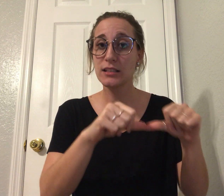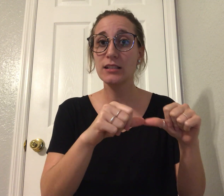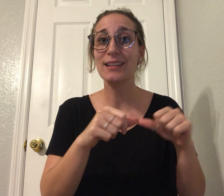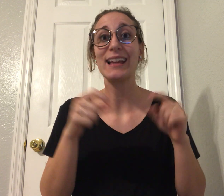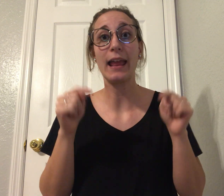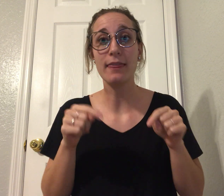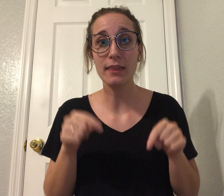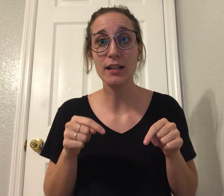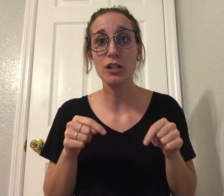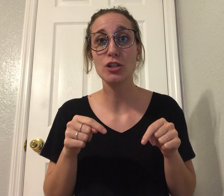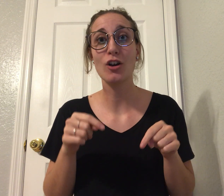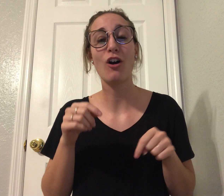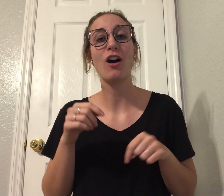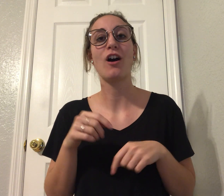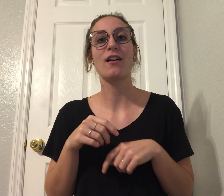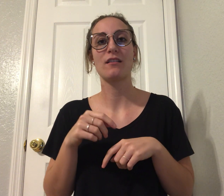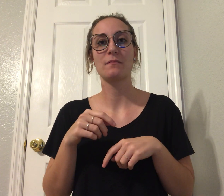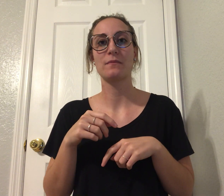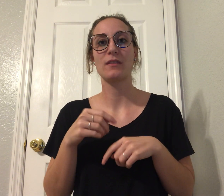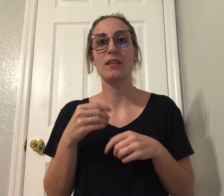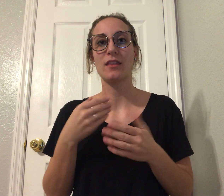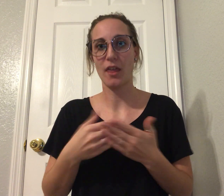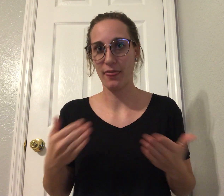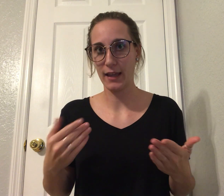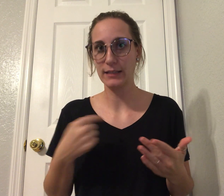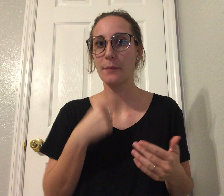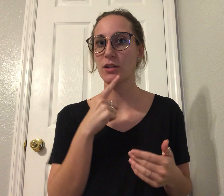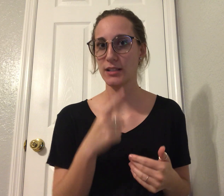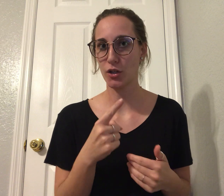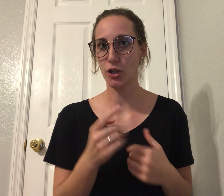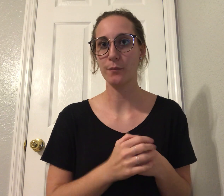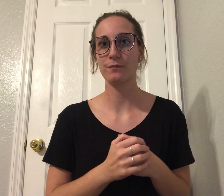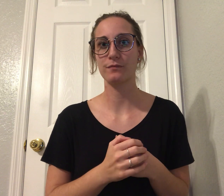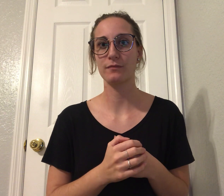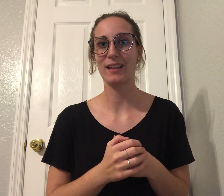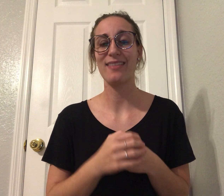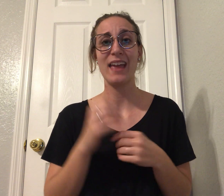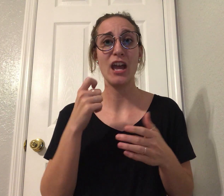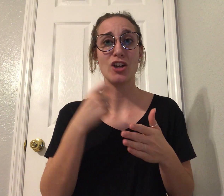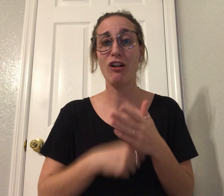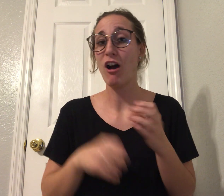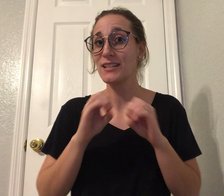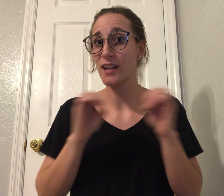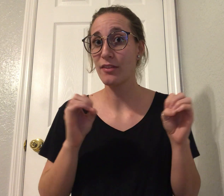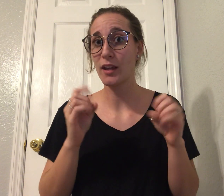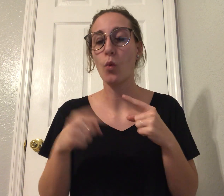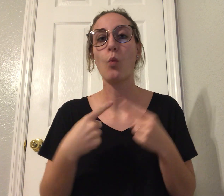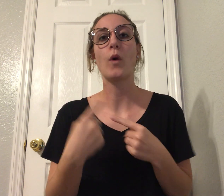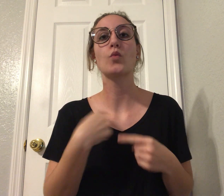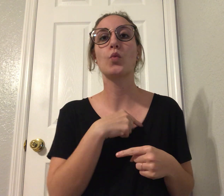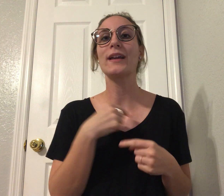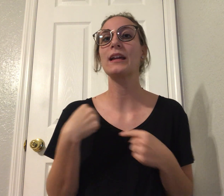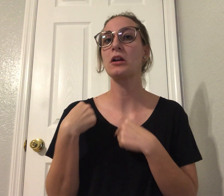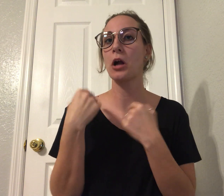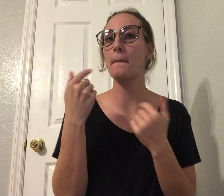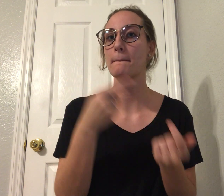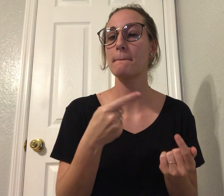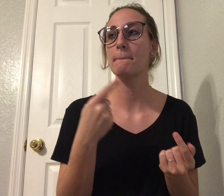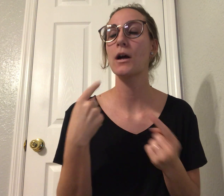they cost nothing. All right? So, when we come back from the quick break, I'm going to start with the list.